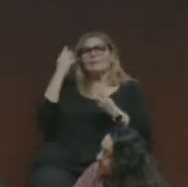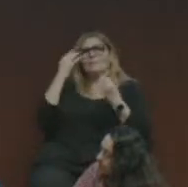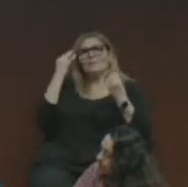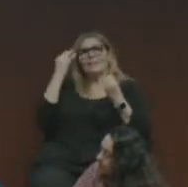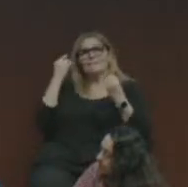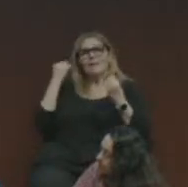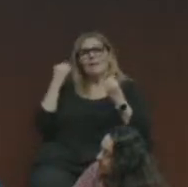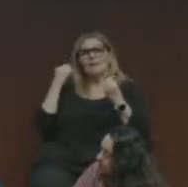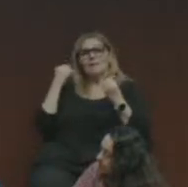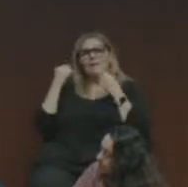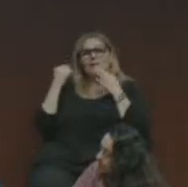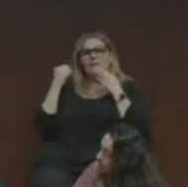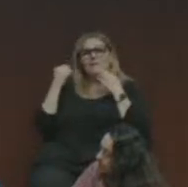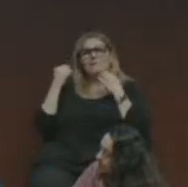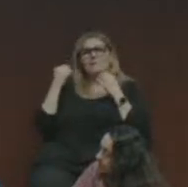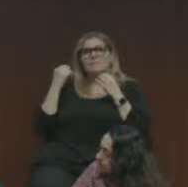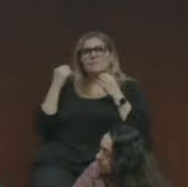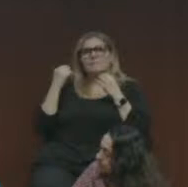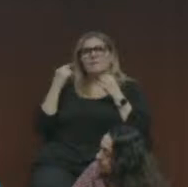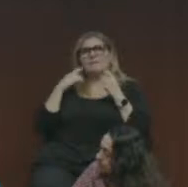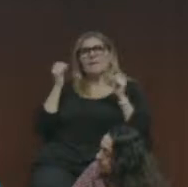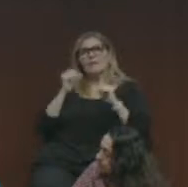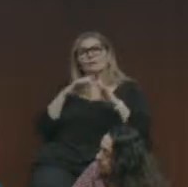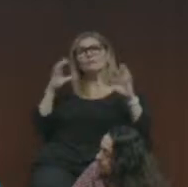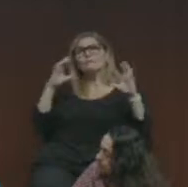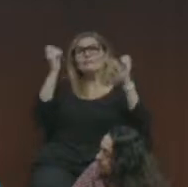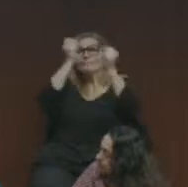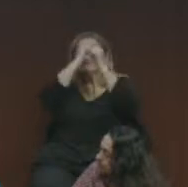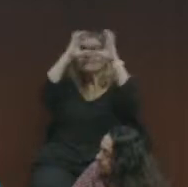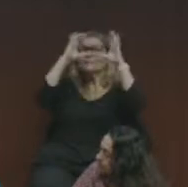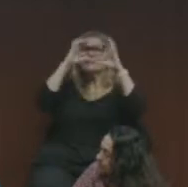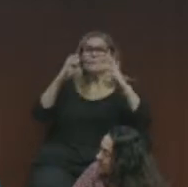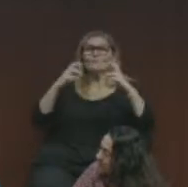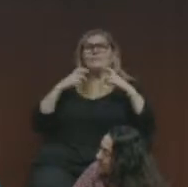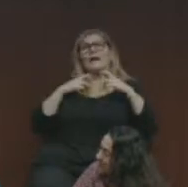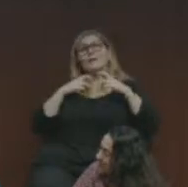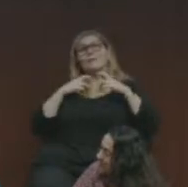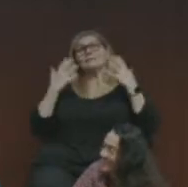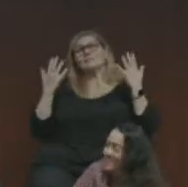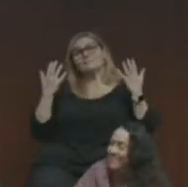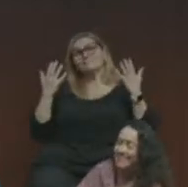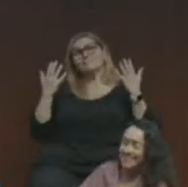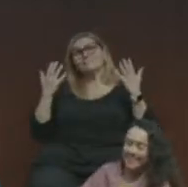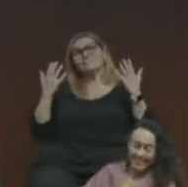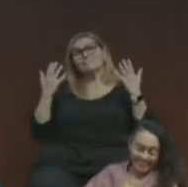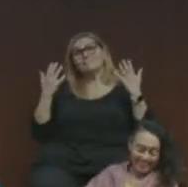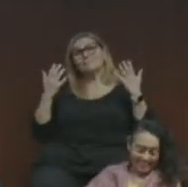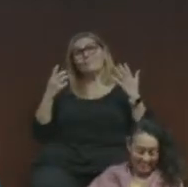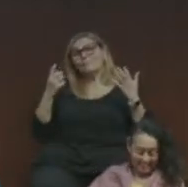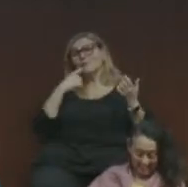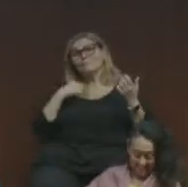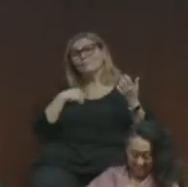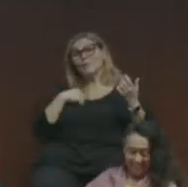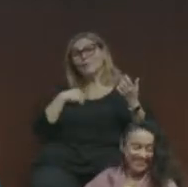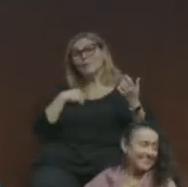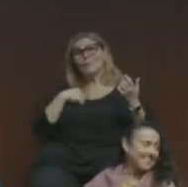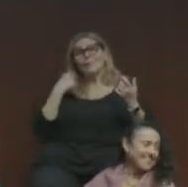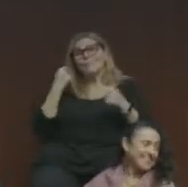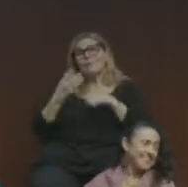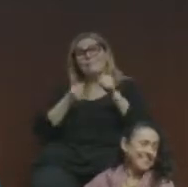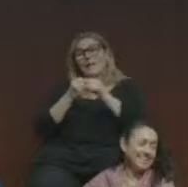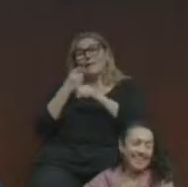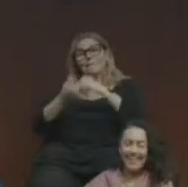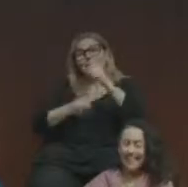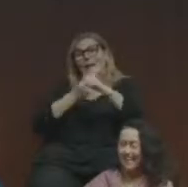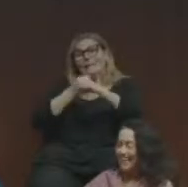about as I dream and envision retirement, which I was told will be many, many